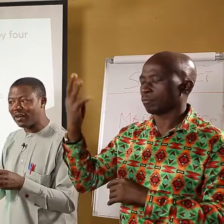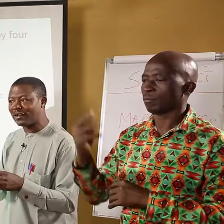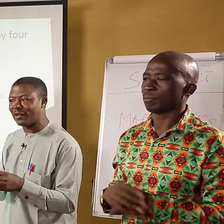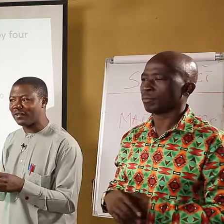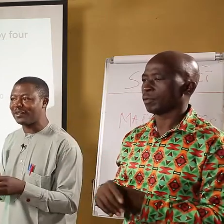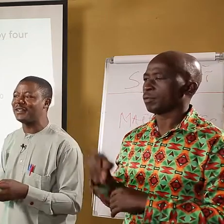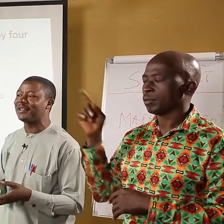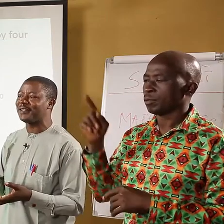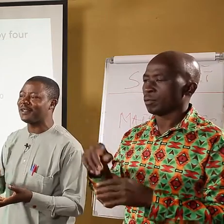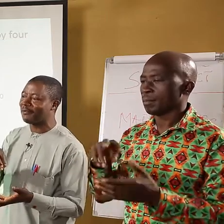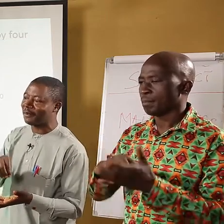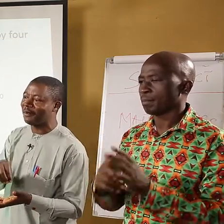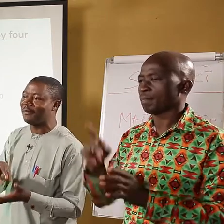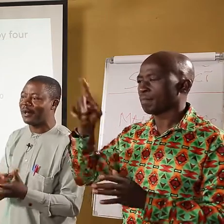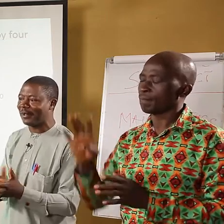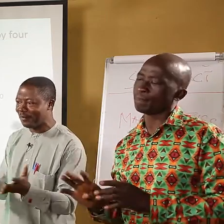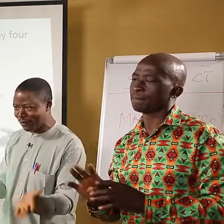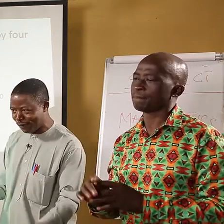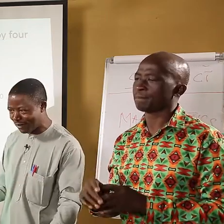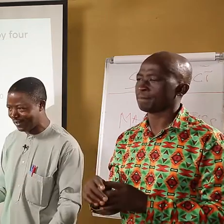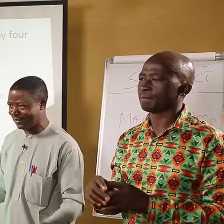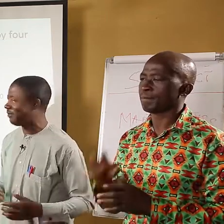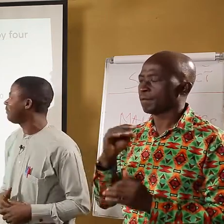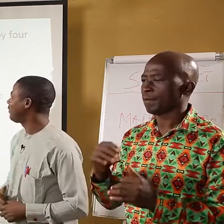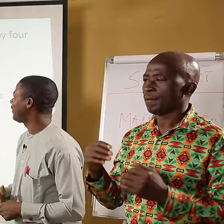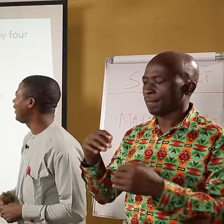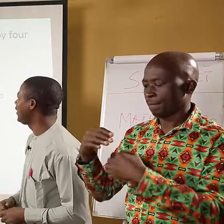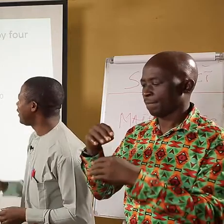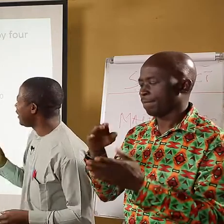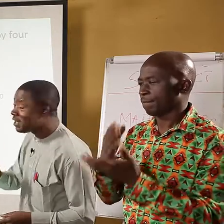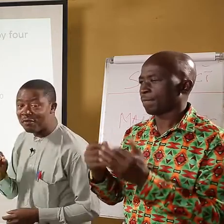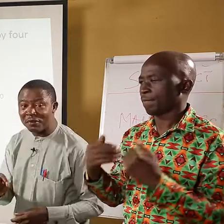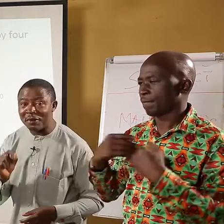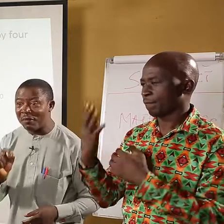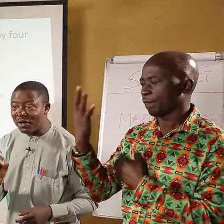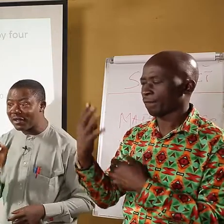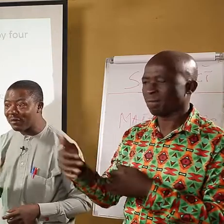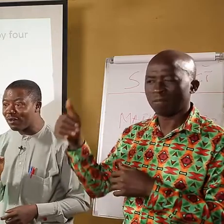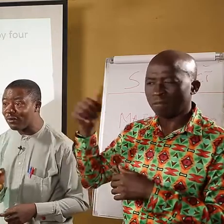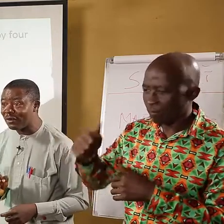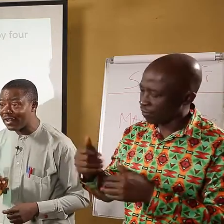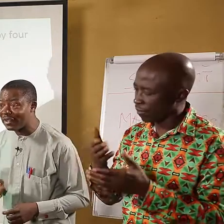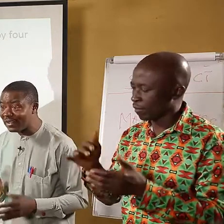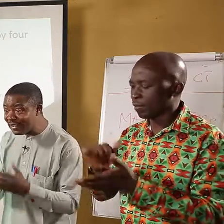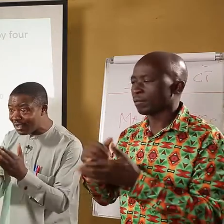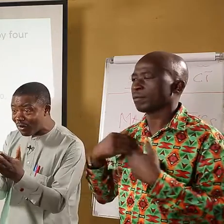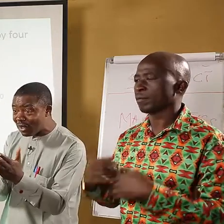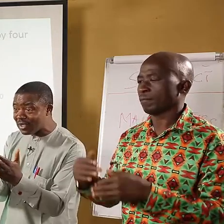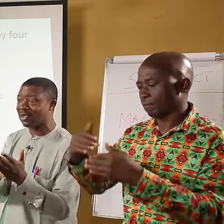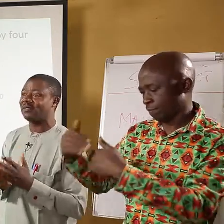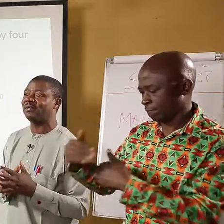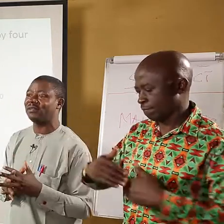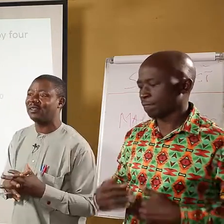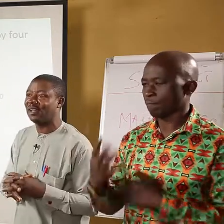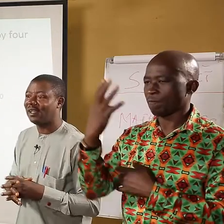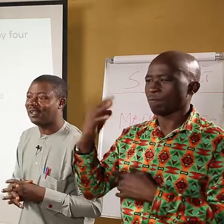a quadrilateral is a figure bounded by 4 sides. Any figure bounded by 4 sides is a